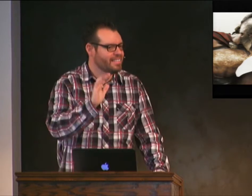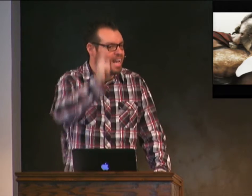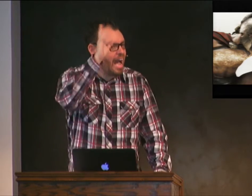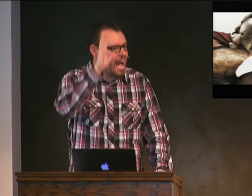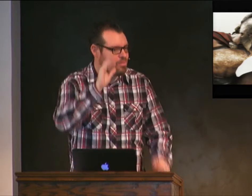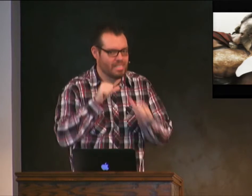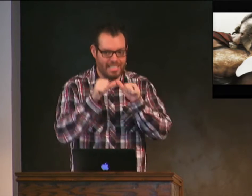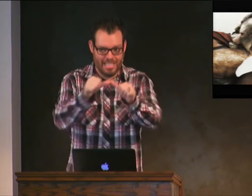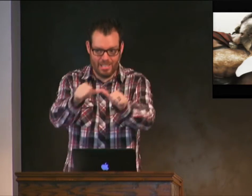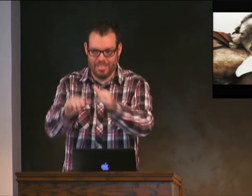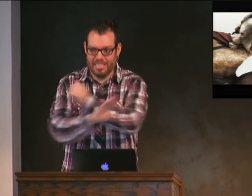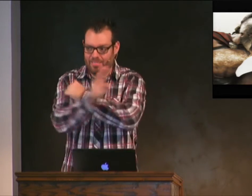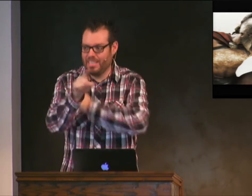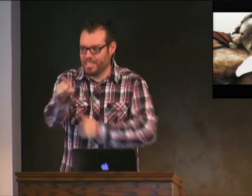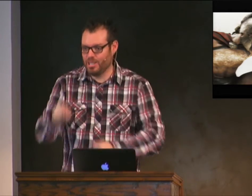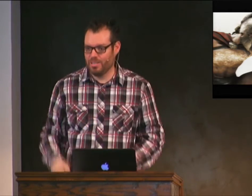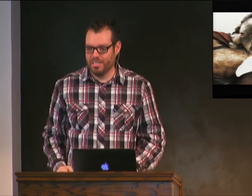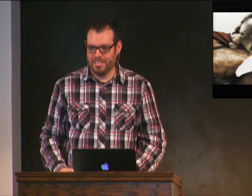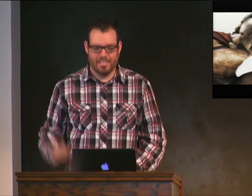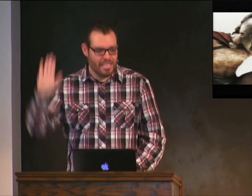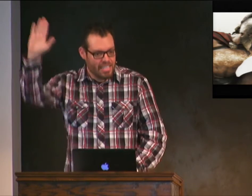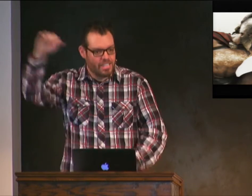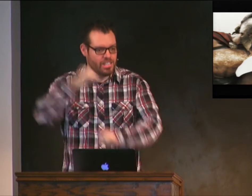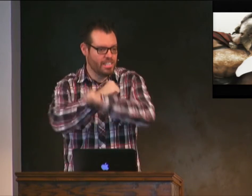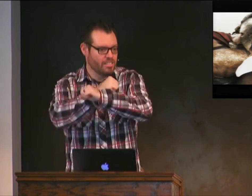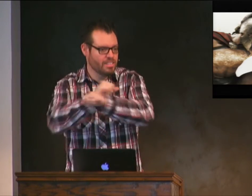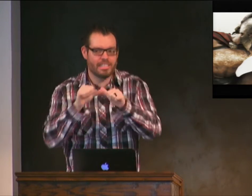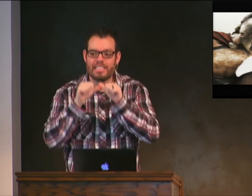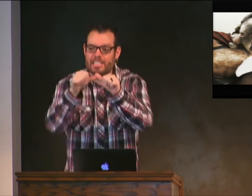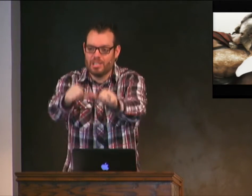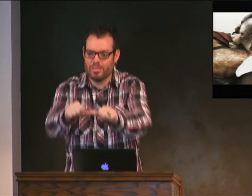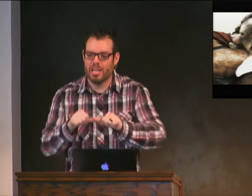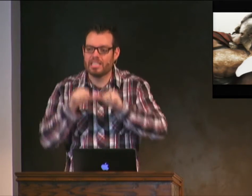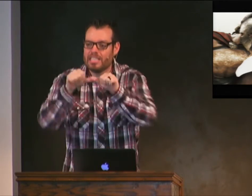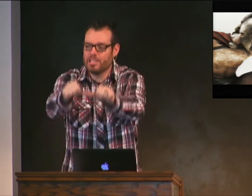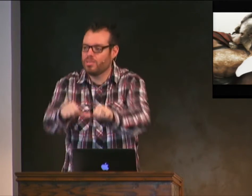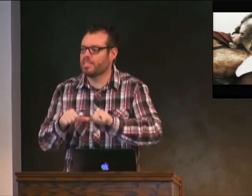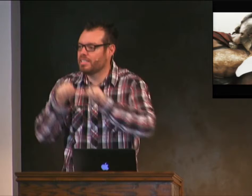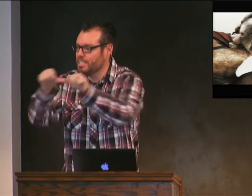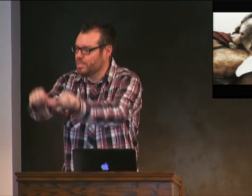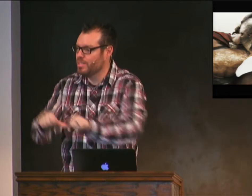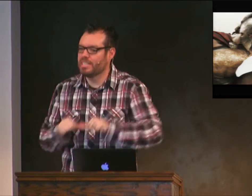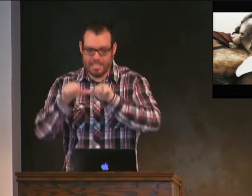But God will continue defending you. His shield